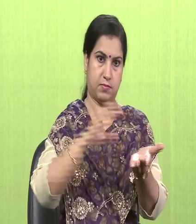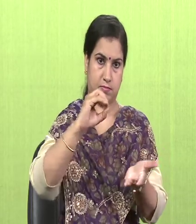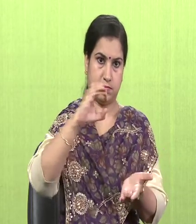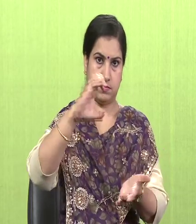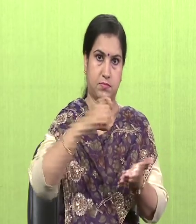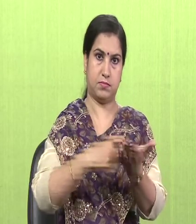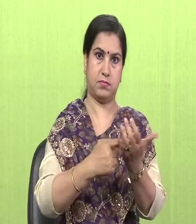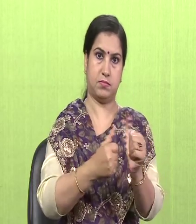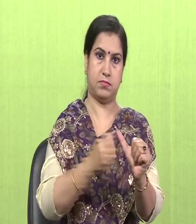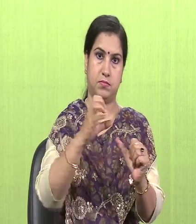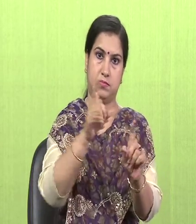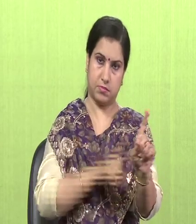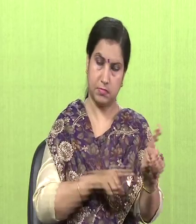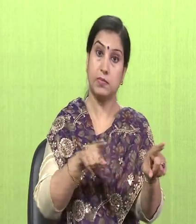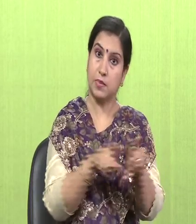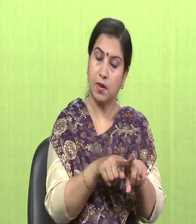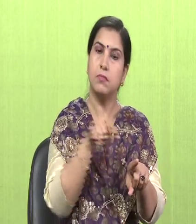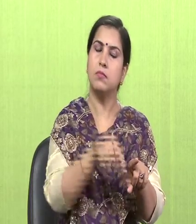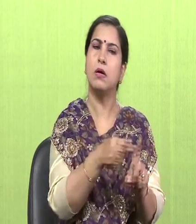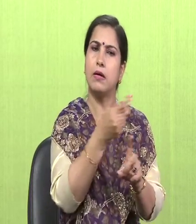and its various features.